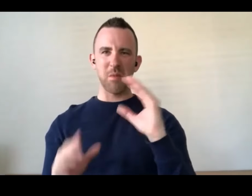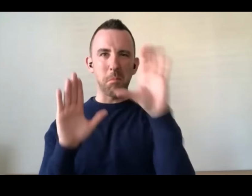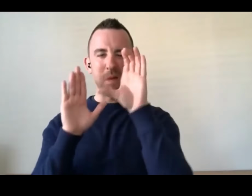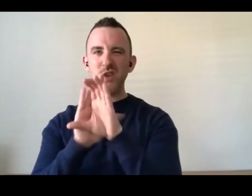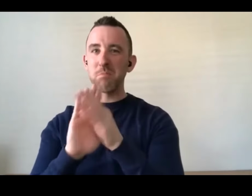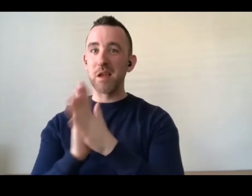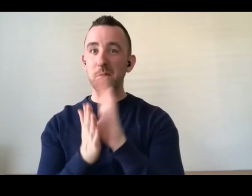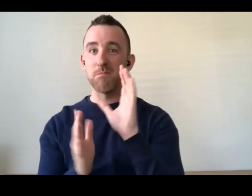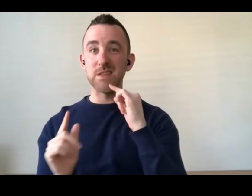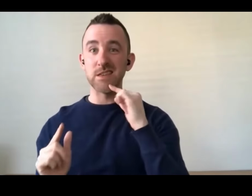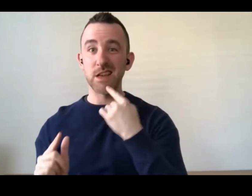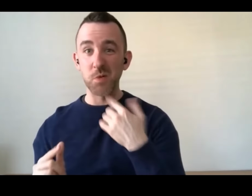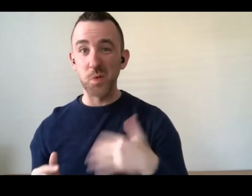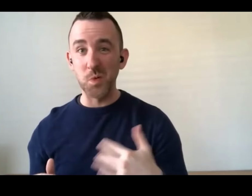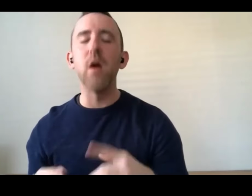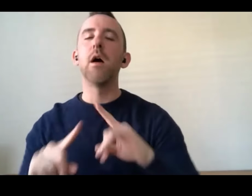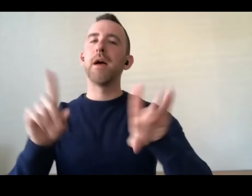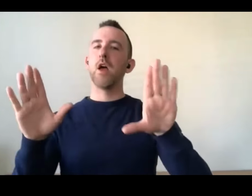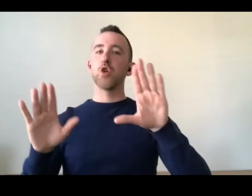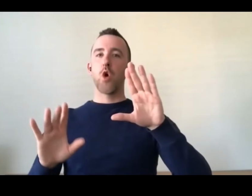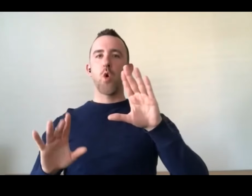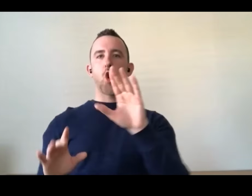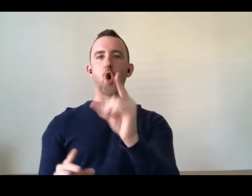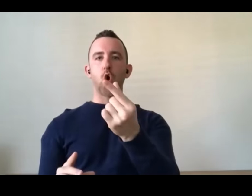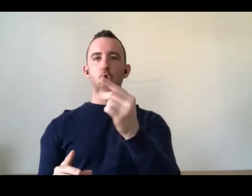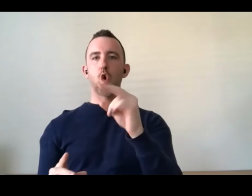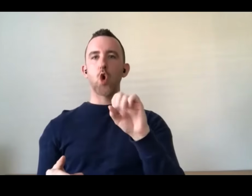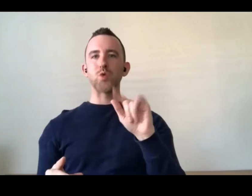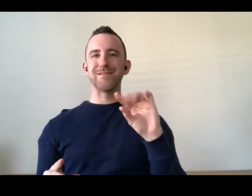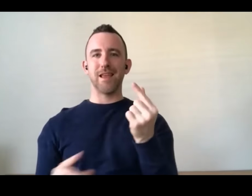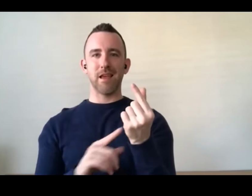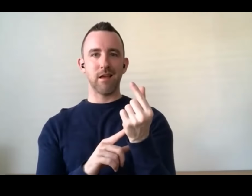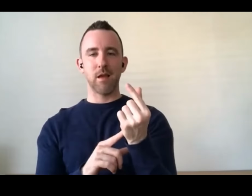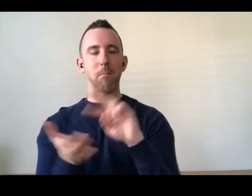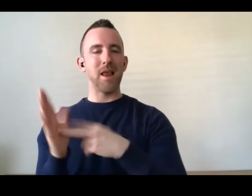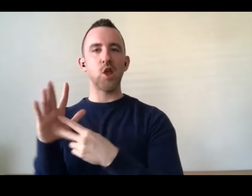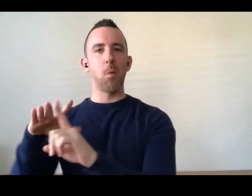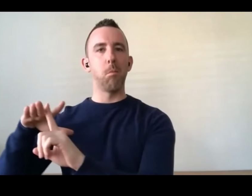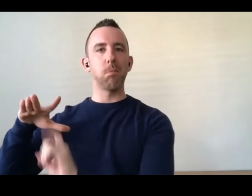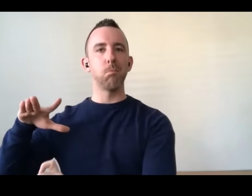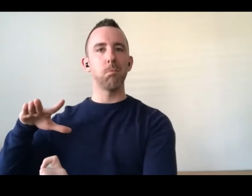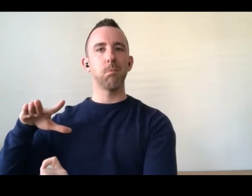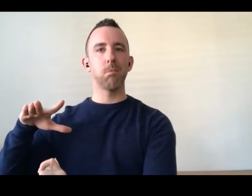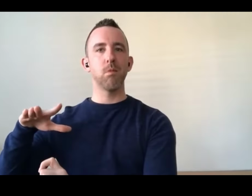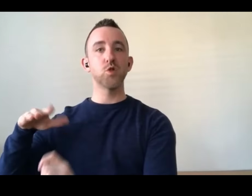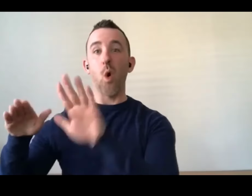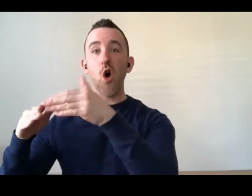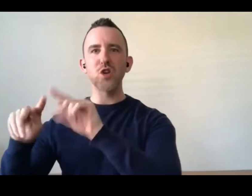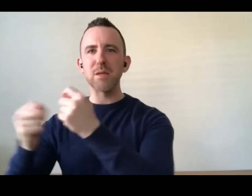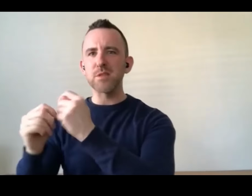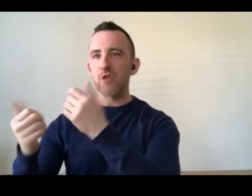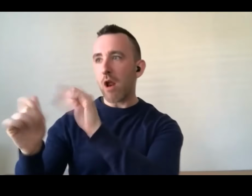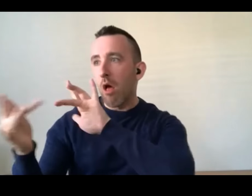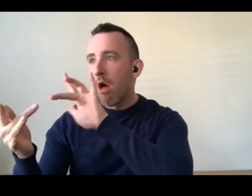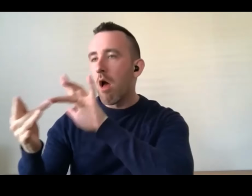But ghosting is where you leave your teammates without any communication.